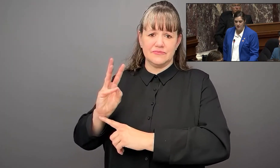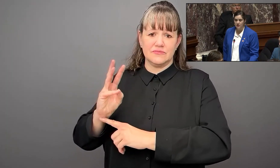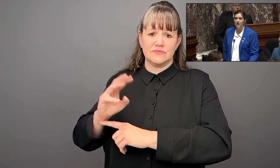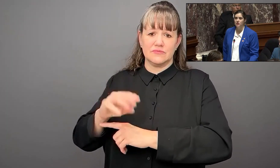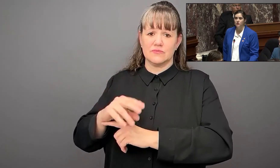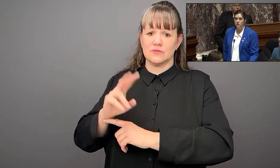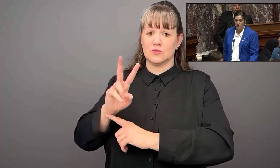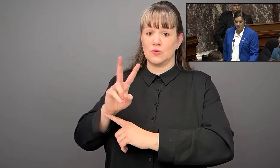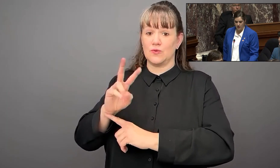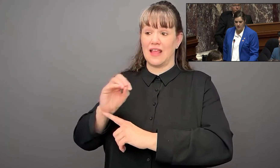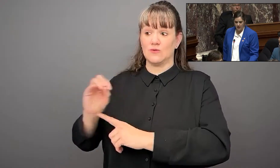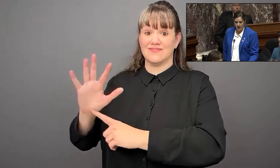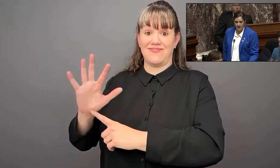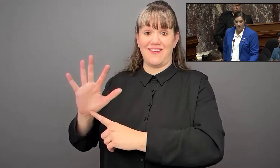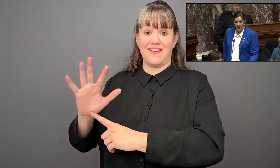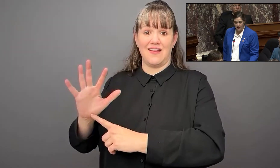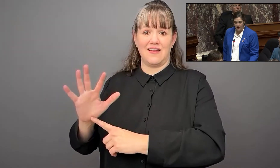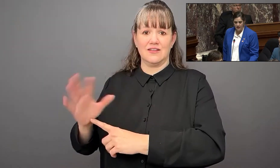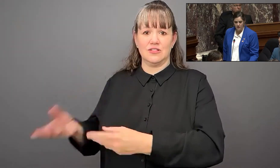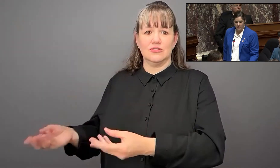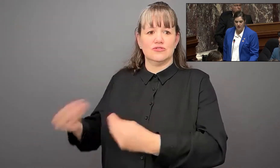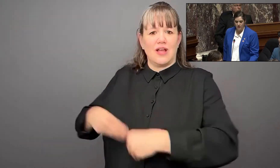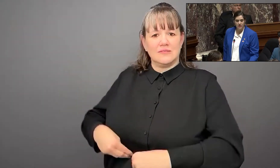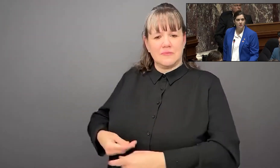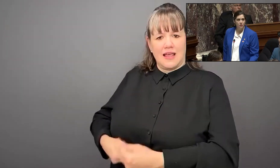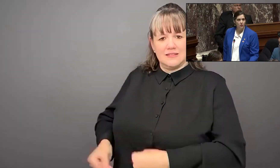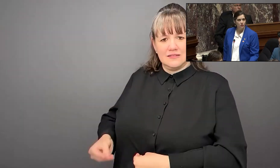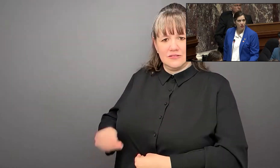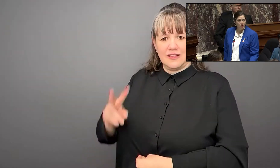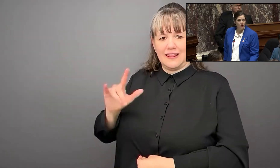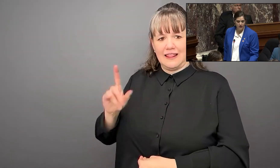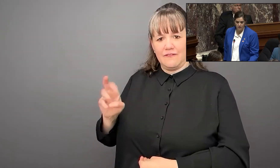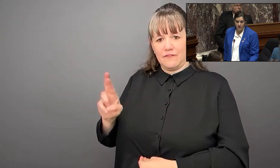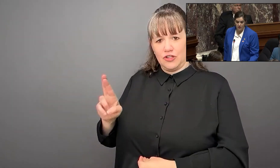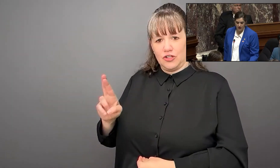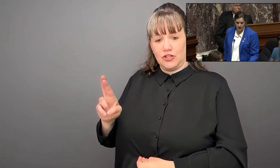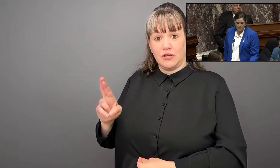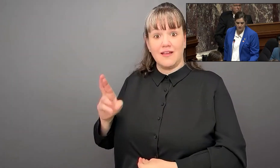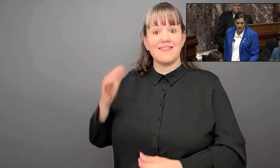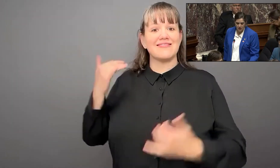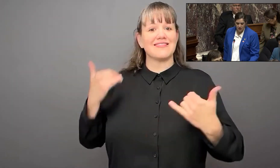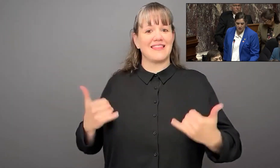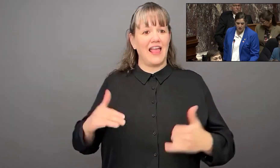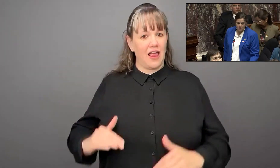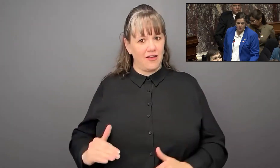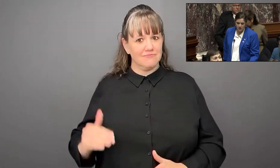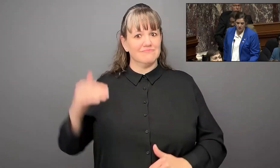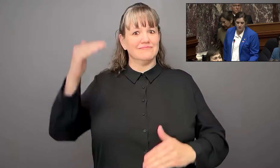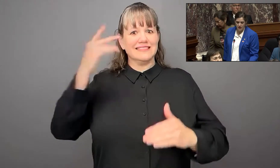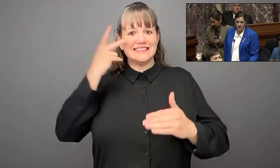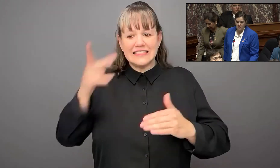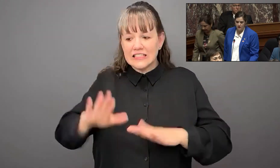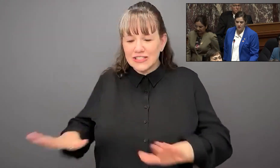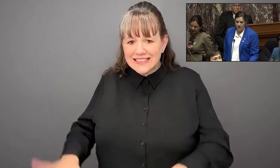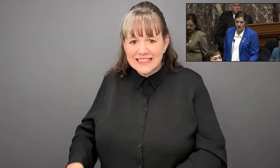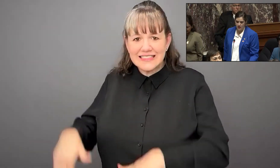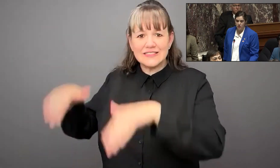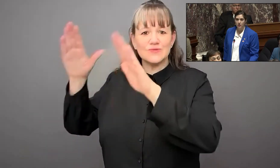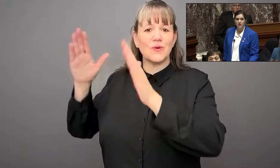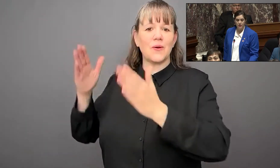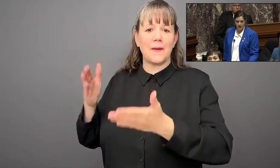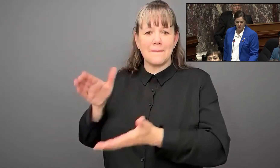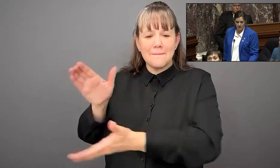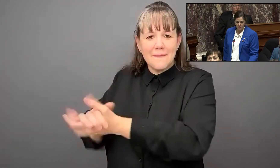time to be a dad to his 2 daughters, and the highlight has been able seeing them both grow and to be married. Steve has also competed in several